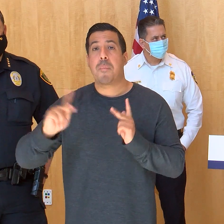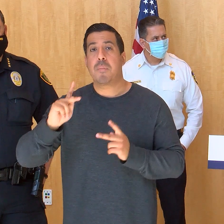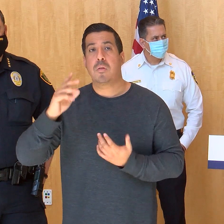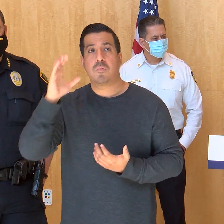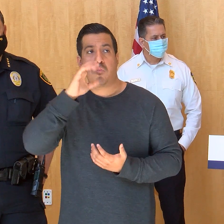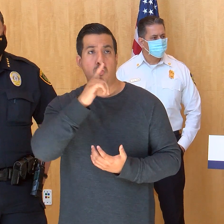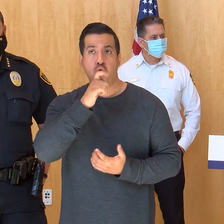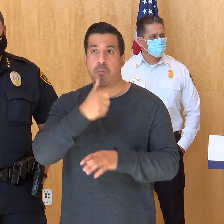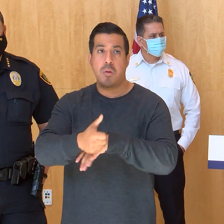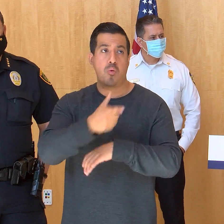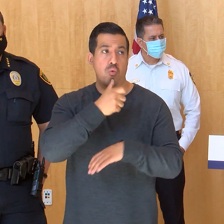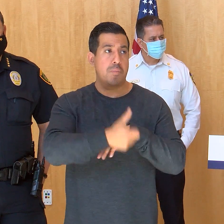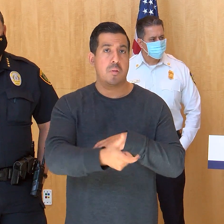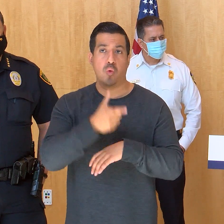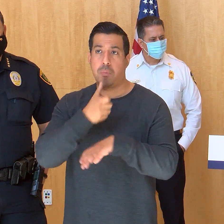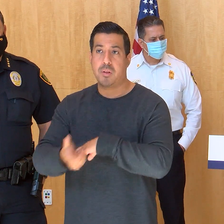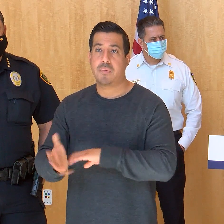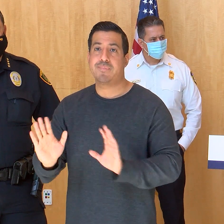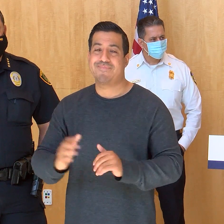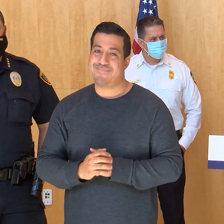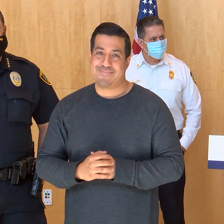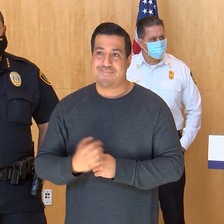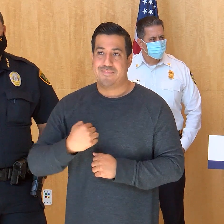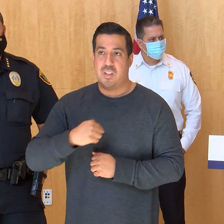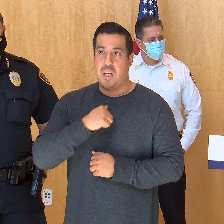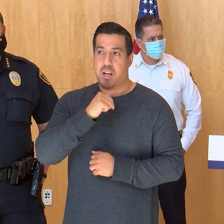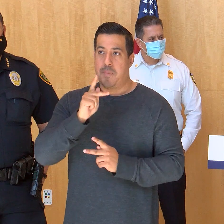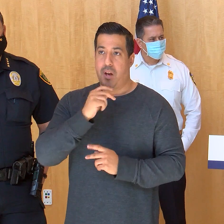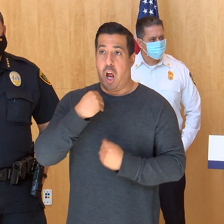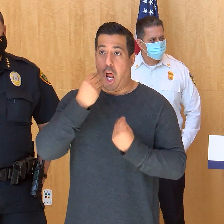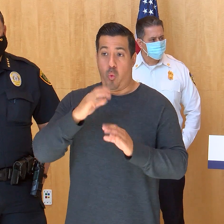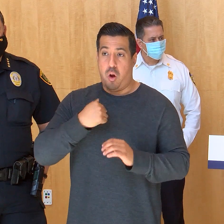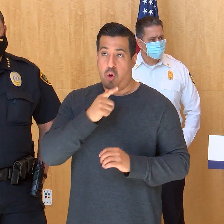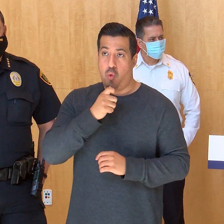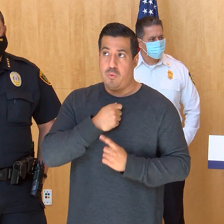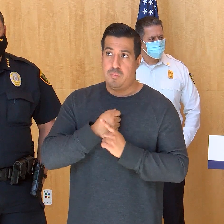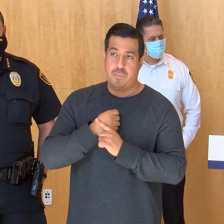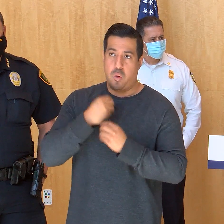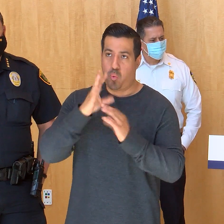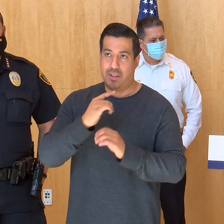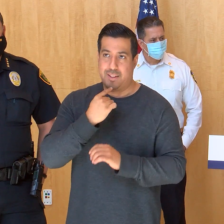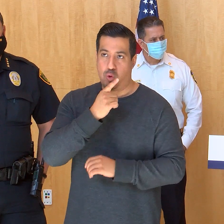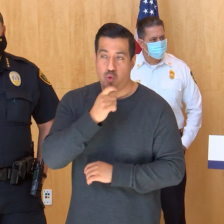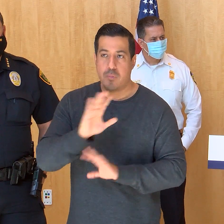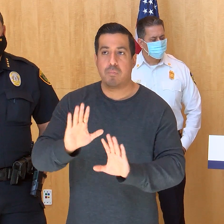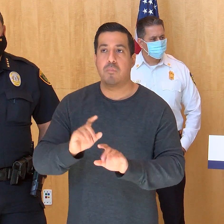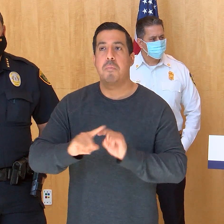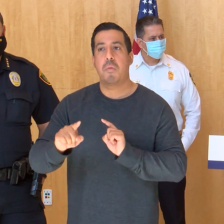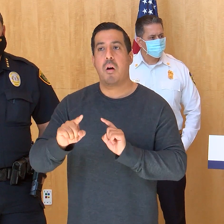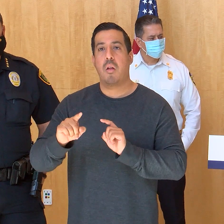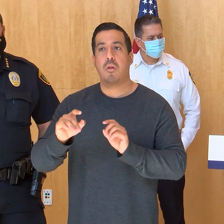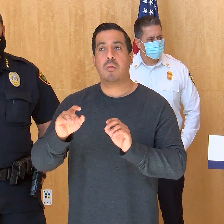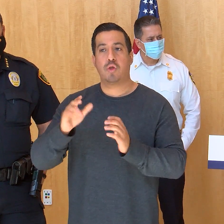to blame. And I'm not here to be pointing fingers, but the facts are important and the truth